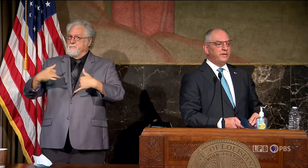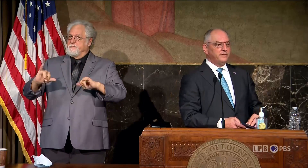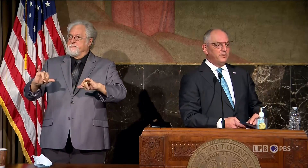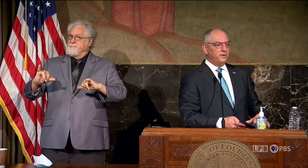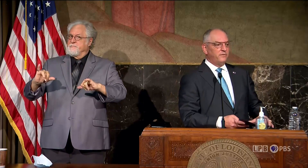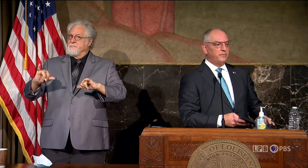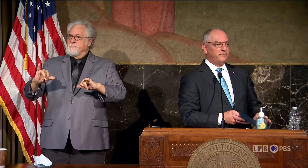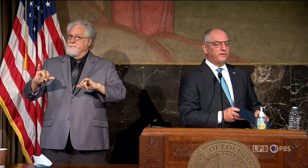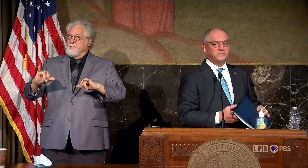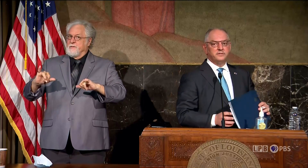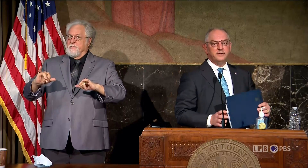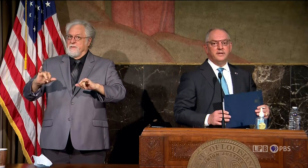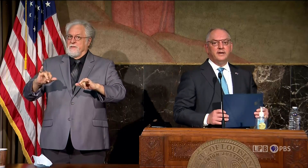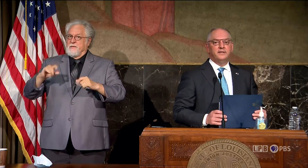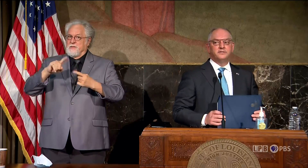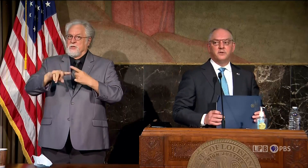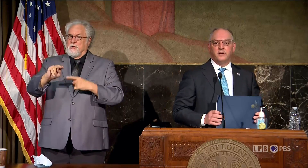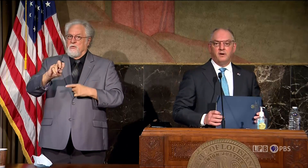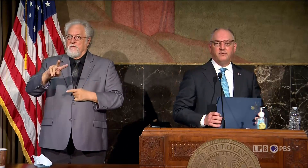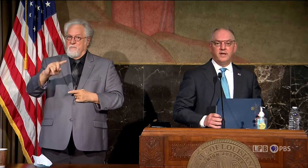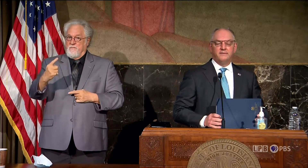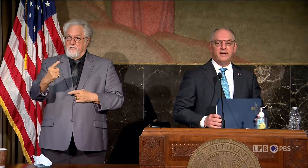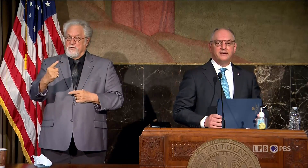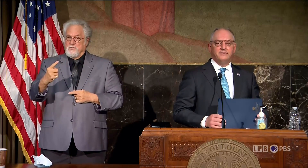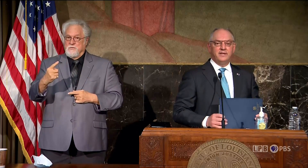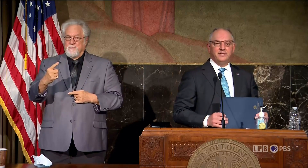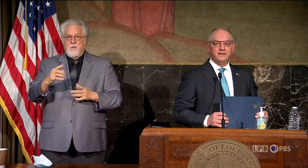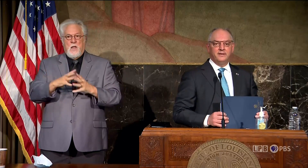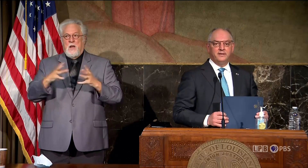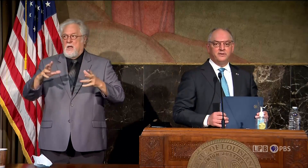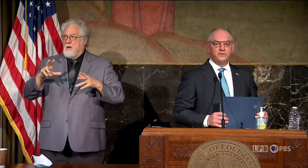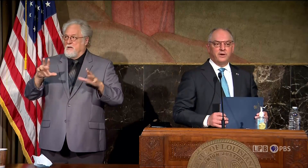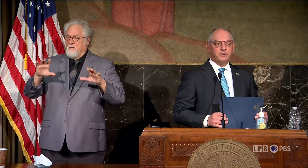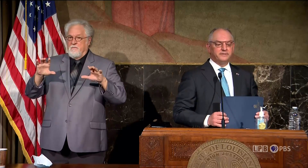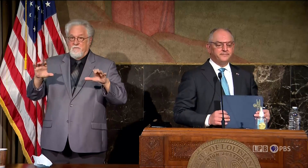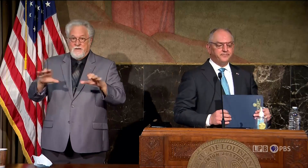and it will be until November the 1st. There's still an awful lot of activity in the tropics,